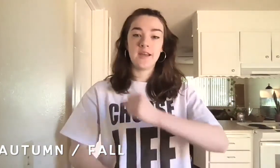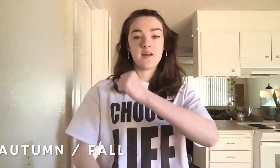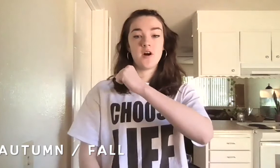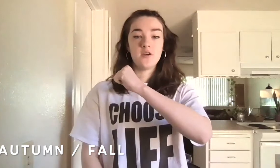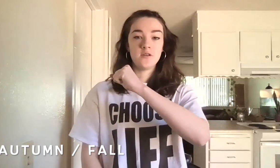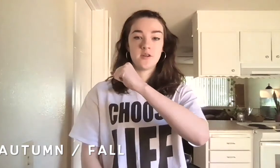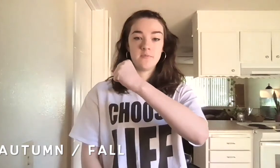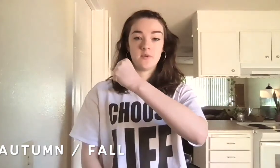our